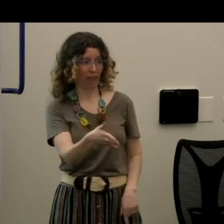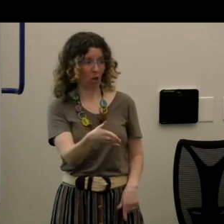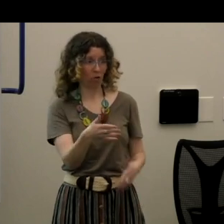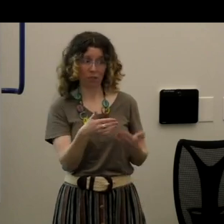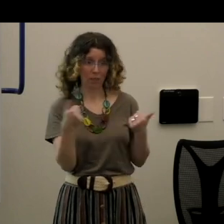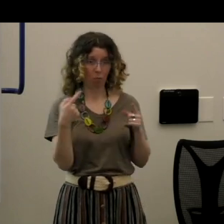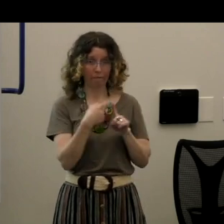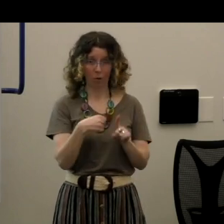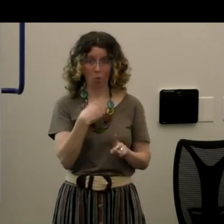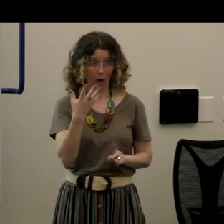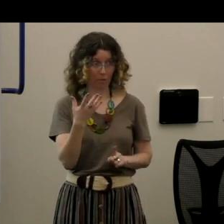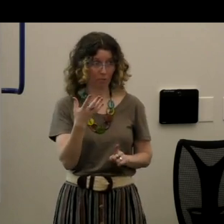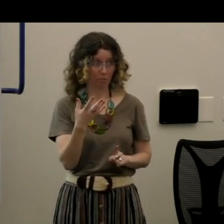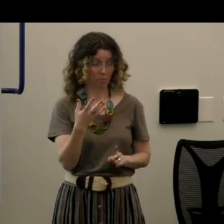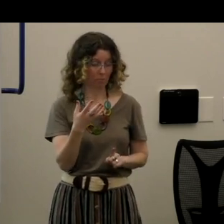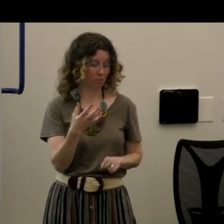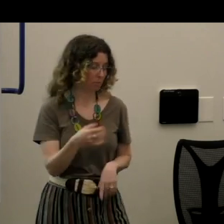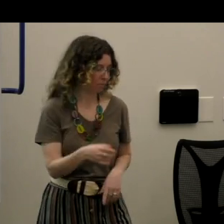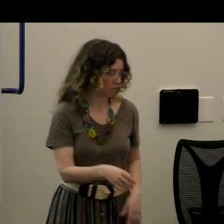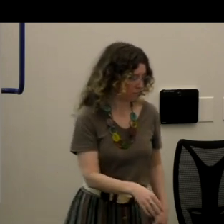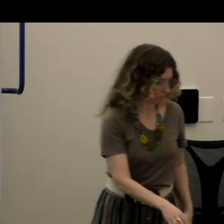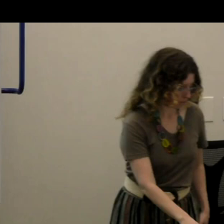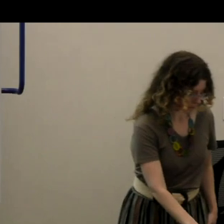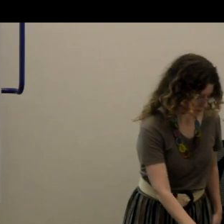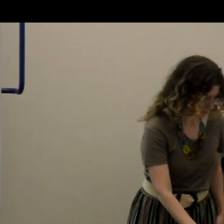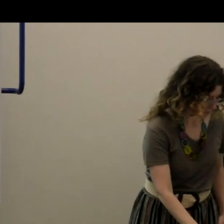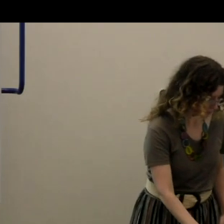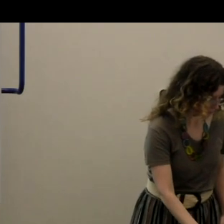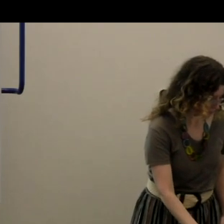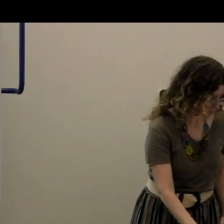deaf students went there. They weren't with the white students.